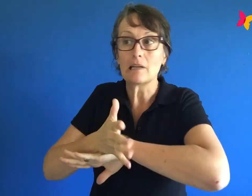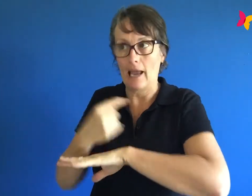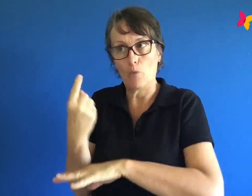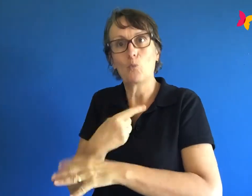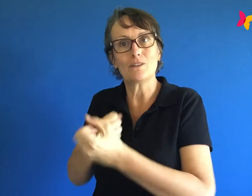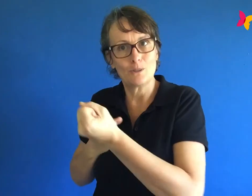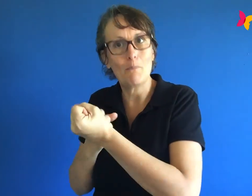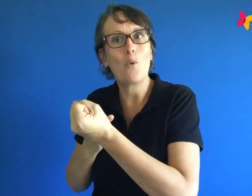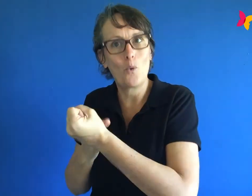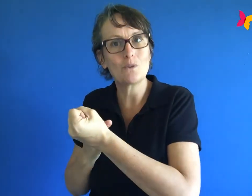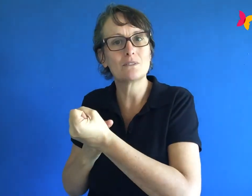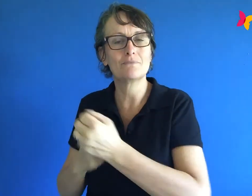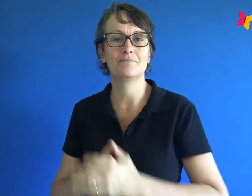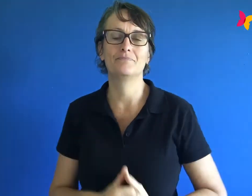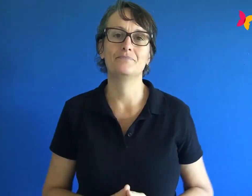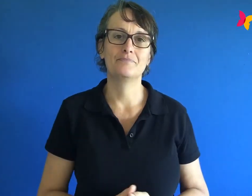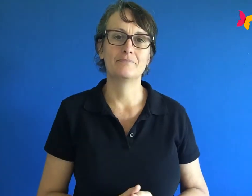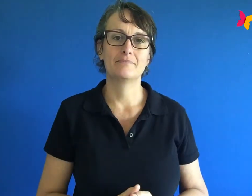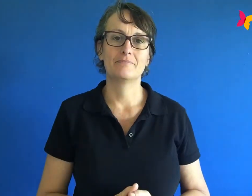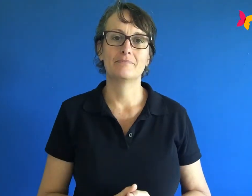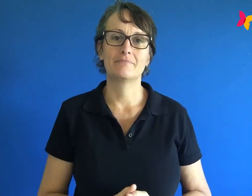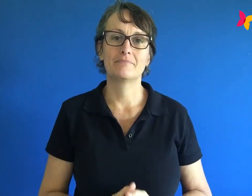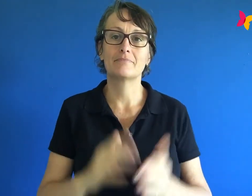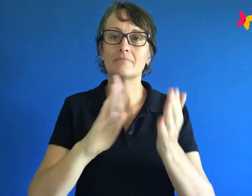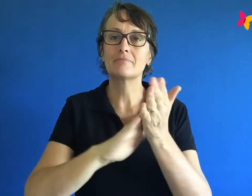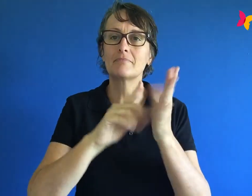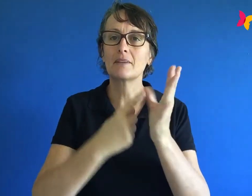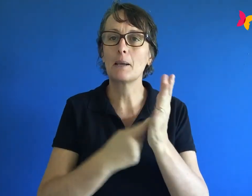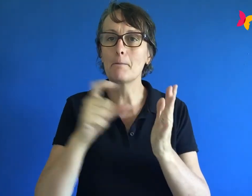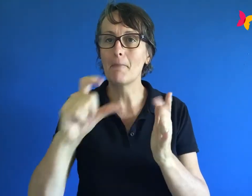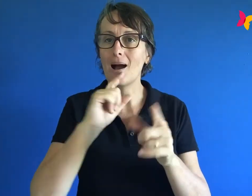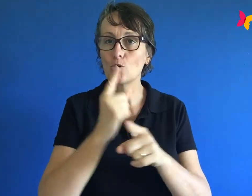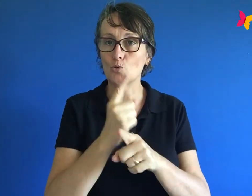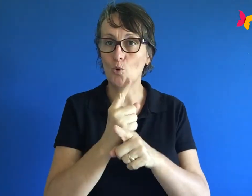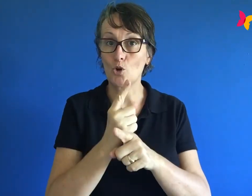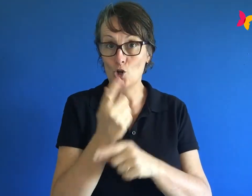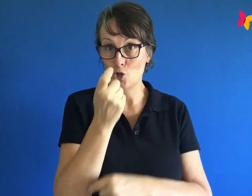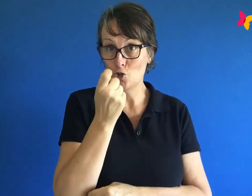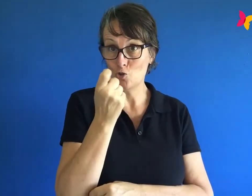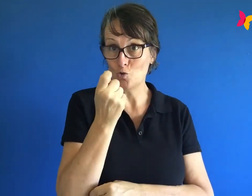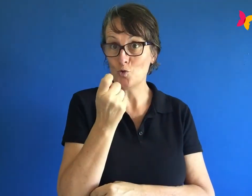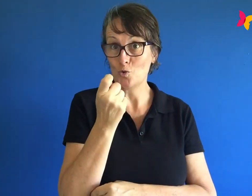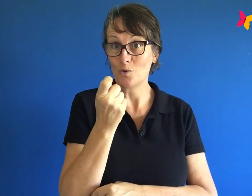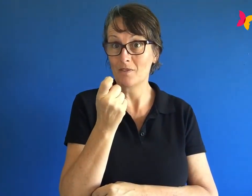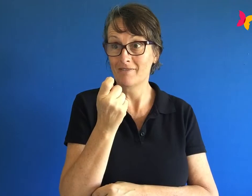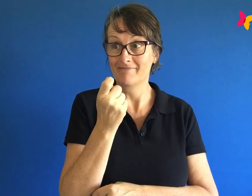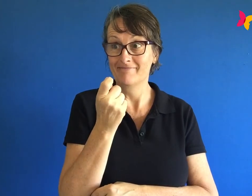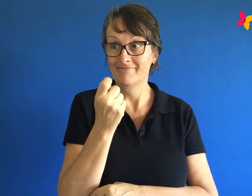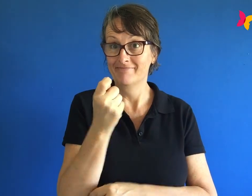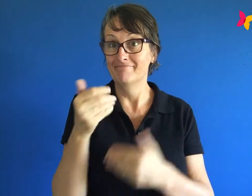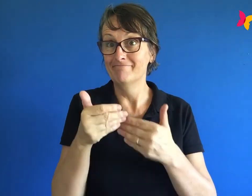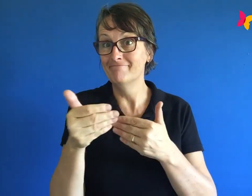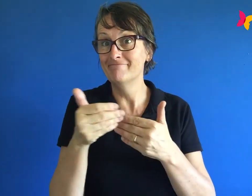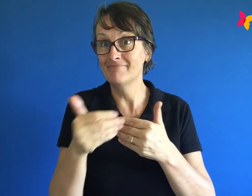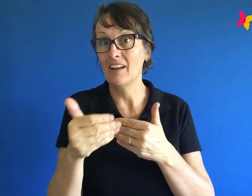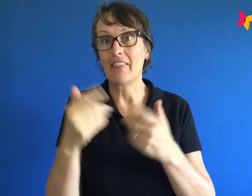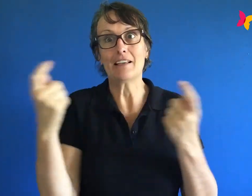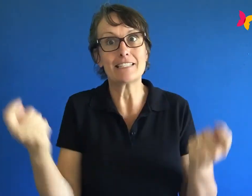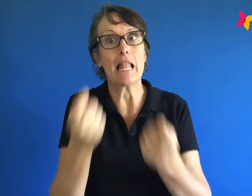Soon, the family had cause for another big celebration. When he finished year 12, we actually went to a year